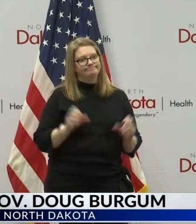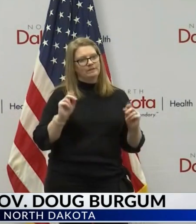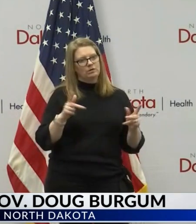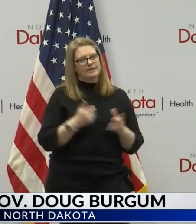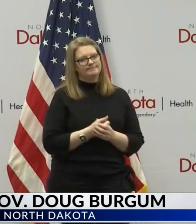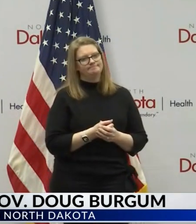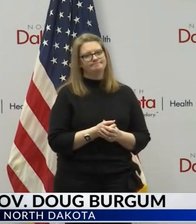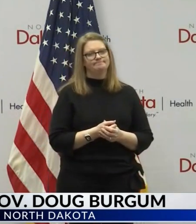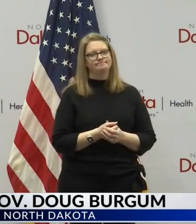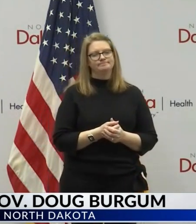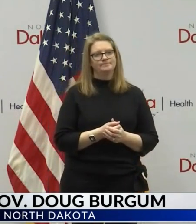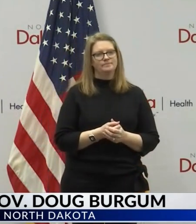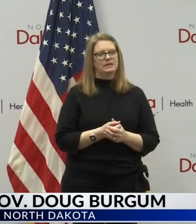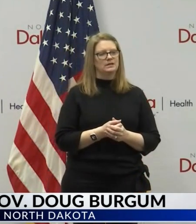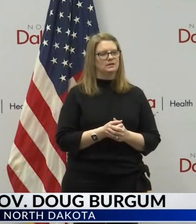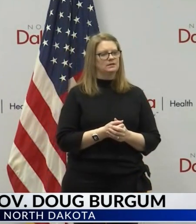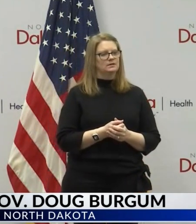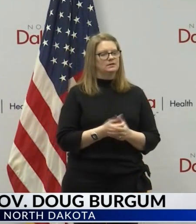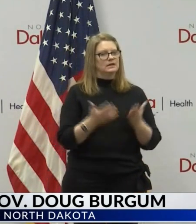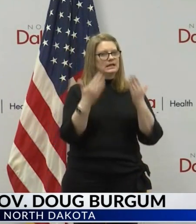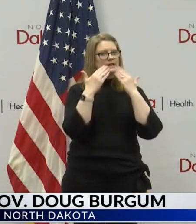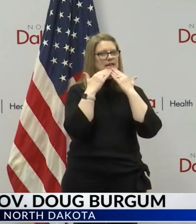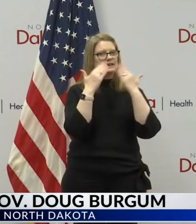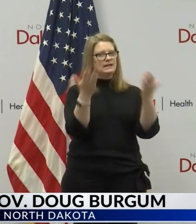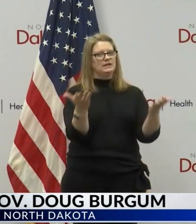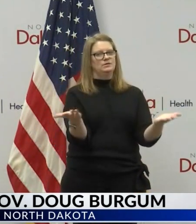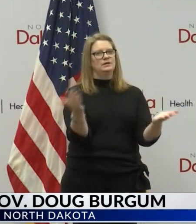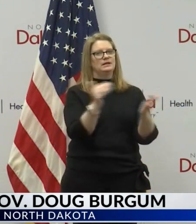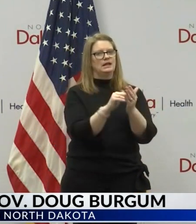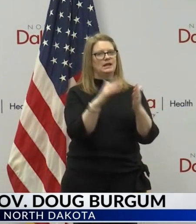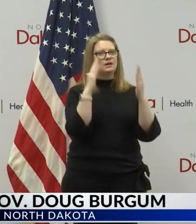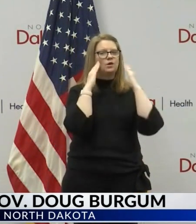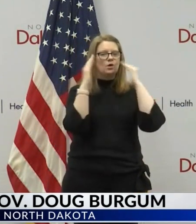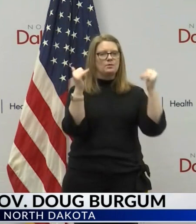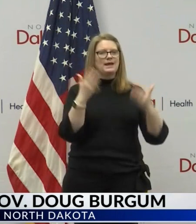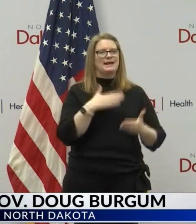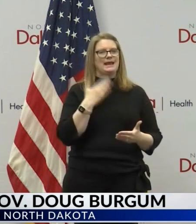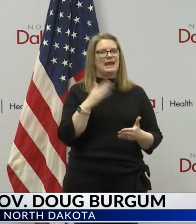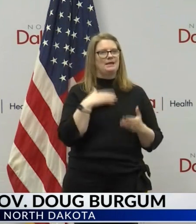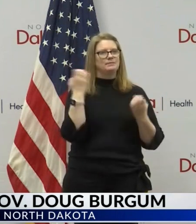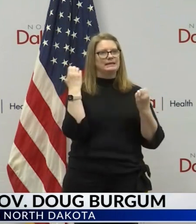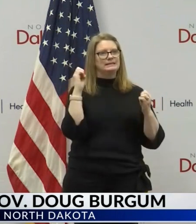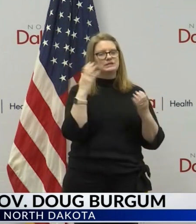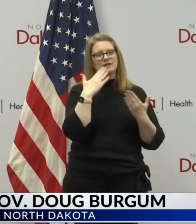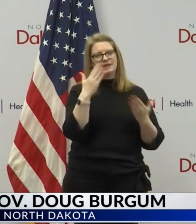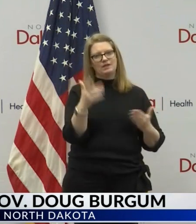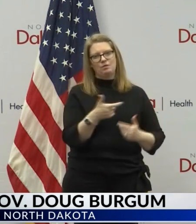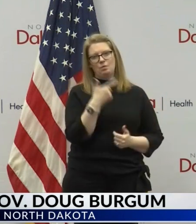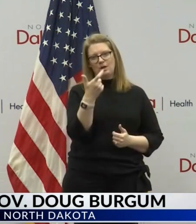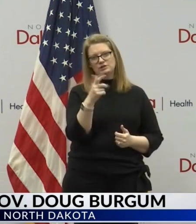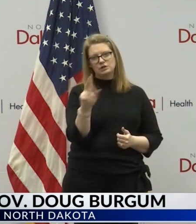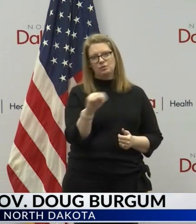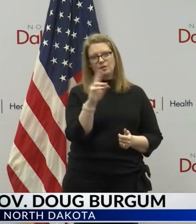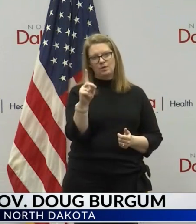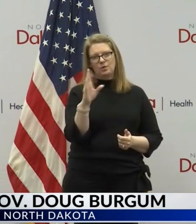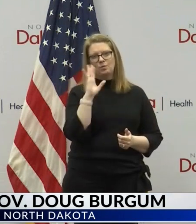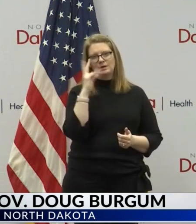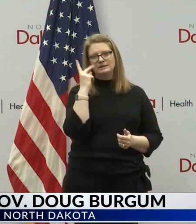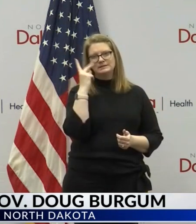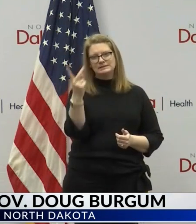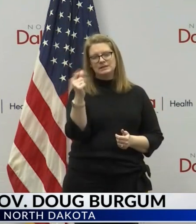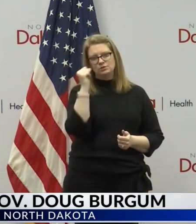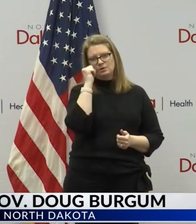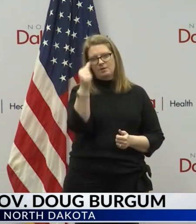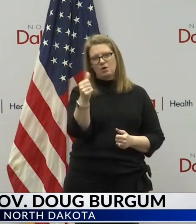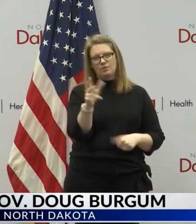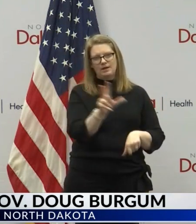Okay. With that, we want to say thank you again. Hope you all had a happy Easter. Thanks for tuning in, North Dakota. And we'll see you again